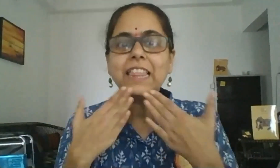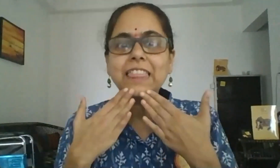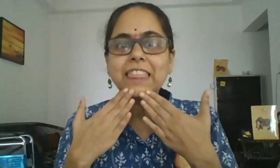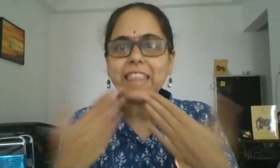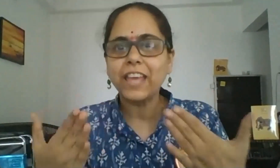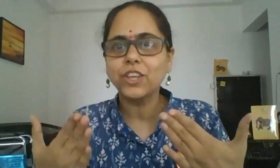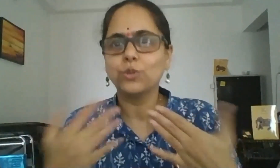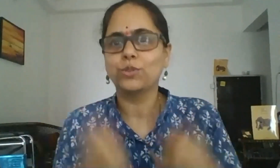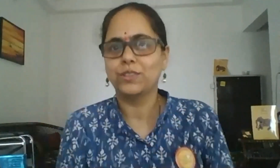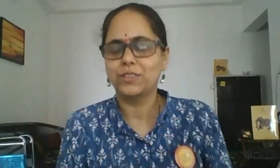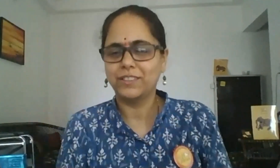Thank you.